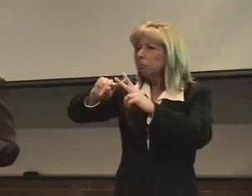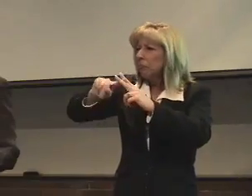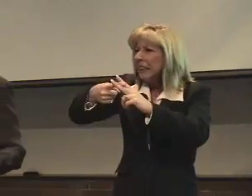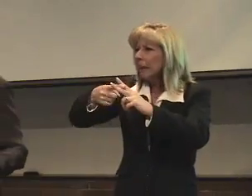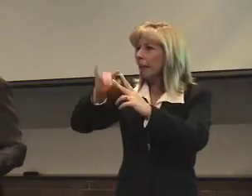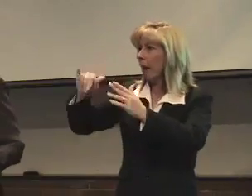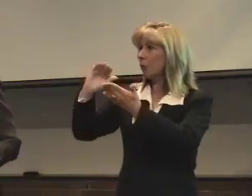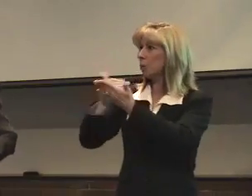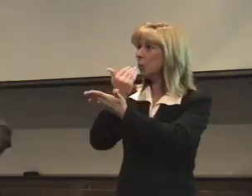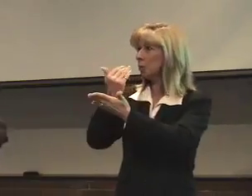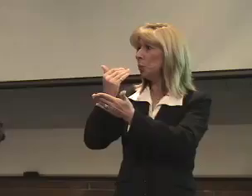beginning.